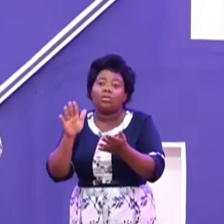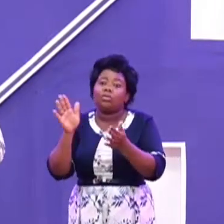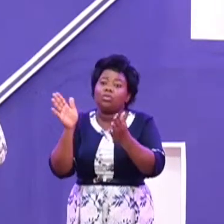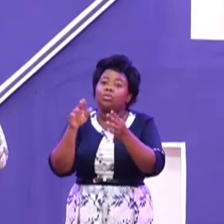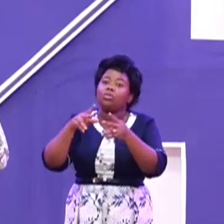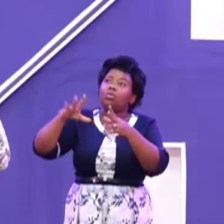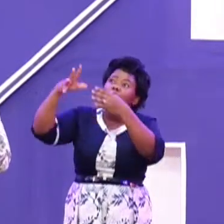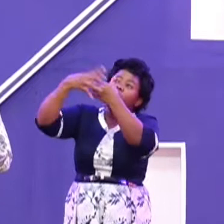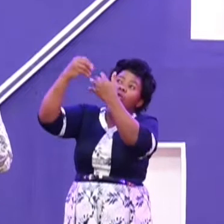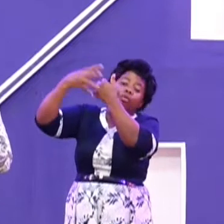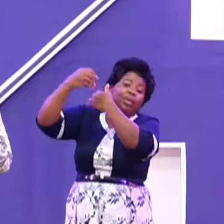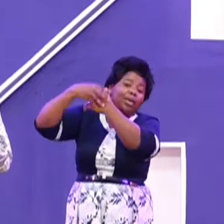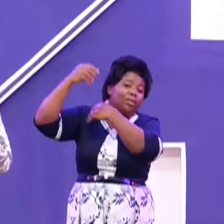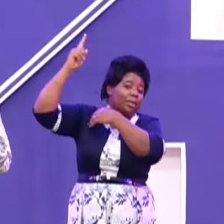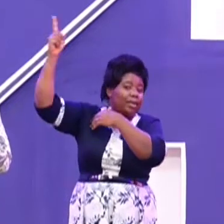footsteps,